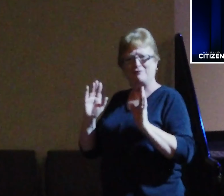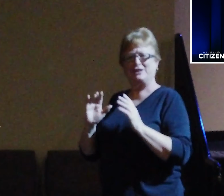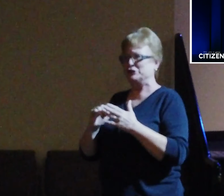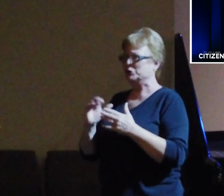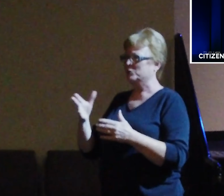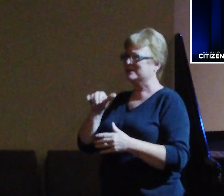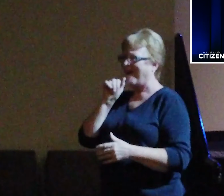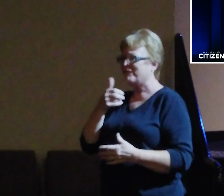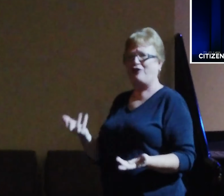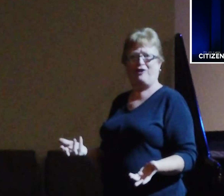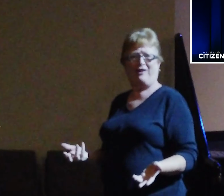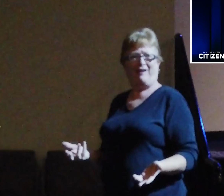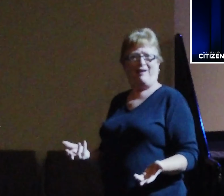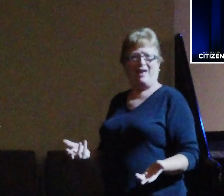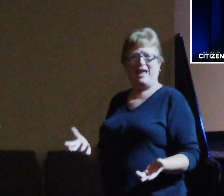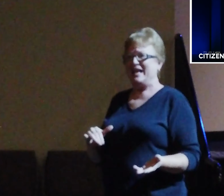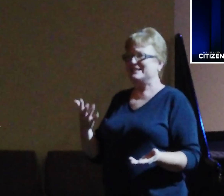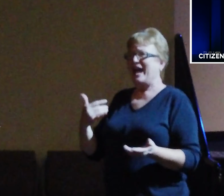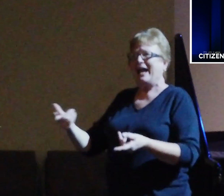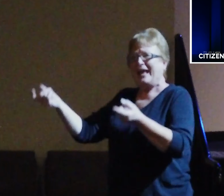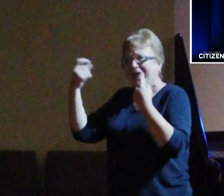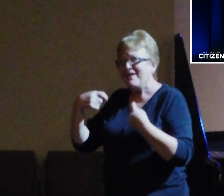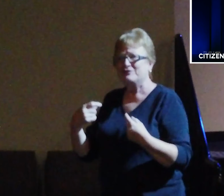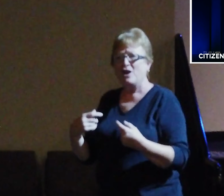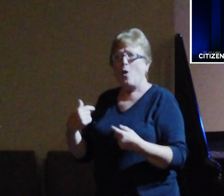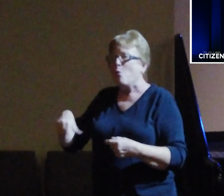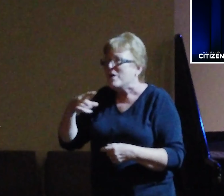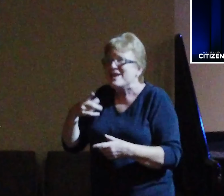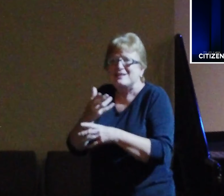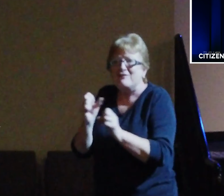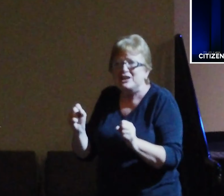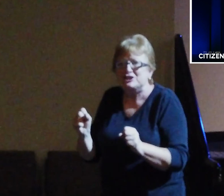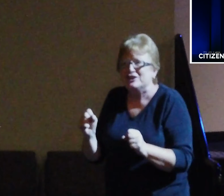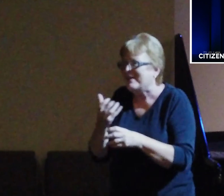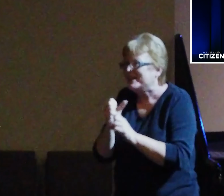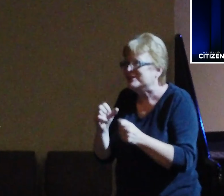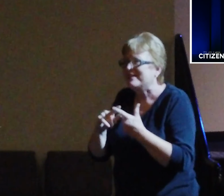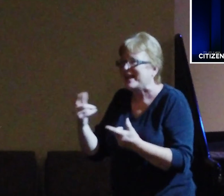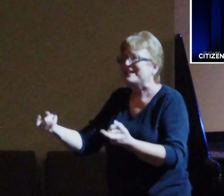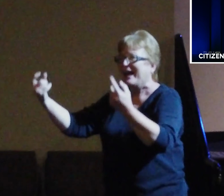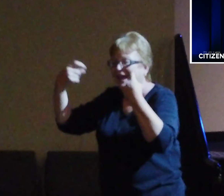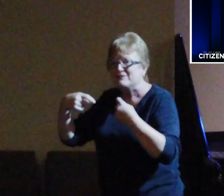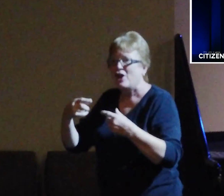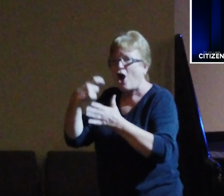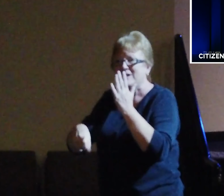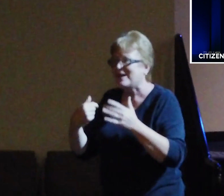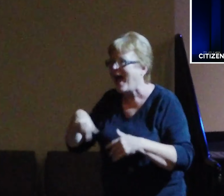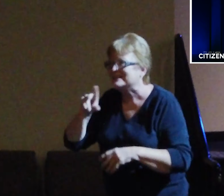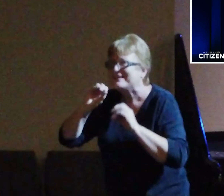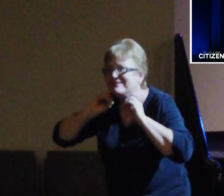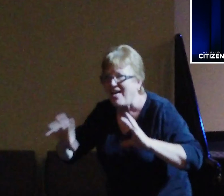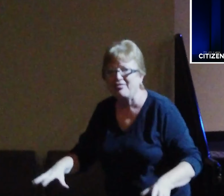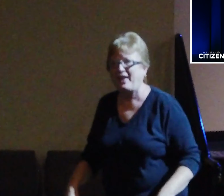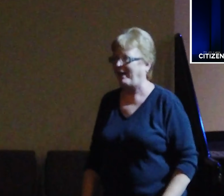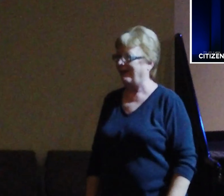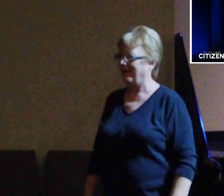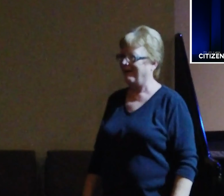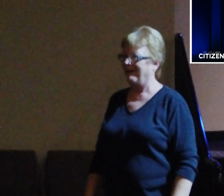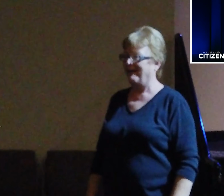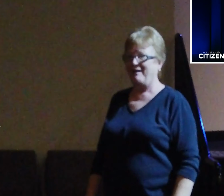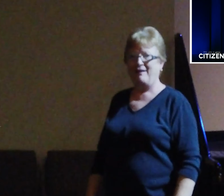been given to us as a gift. This gift cost us nothing. It was earned for us by